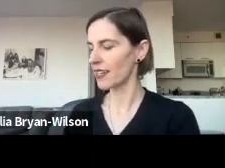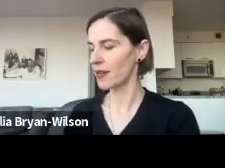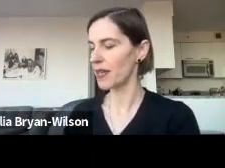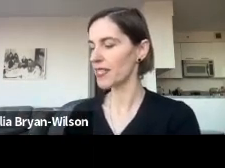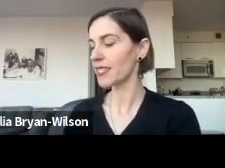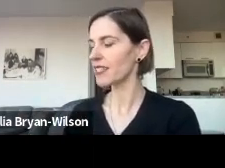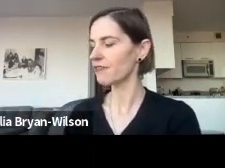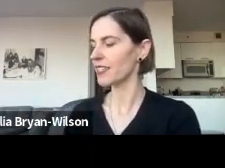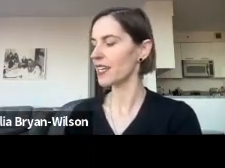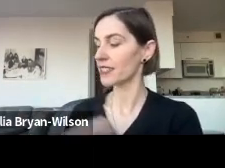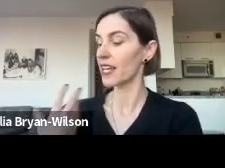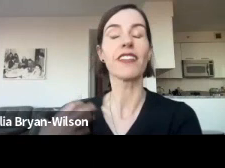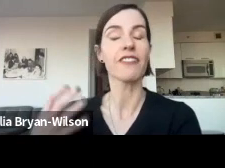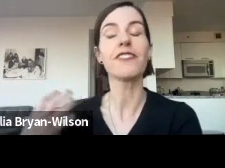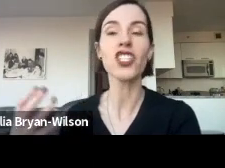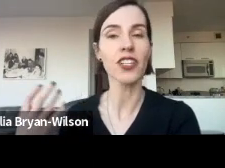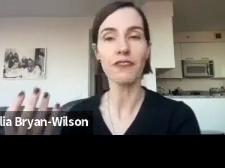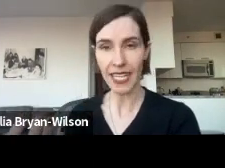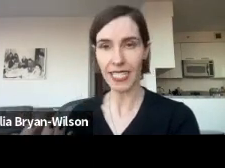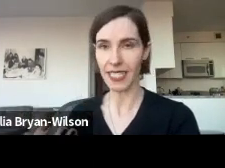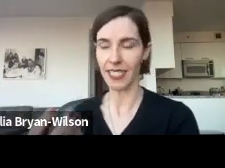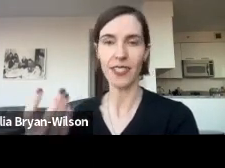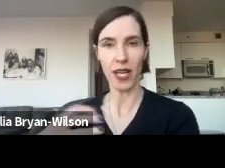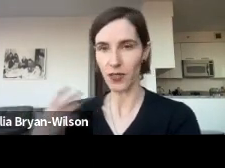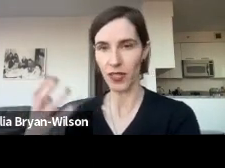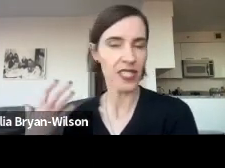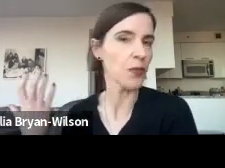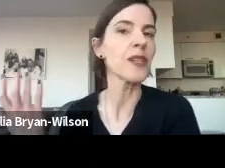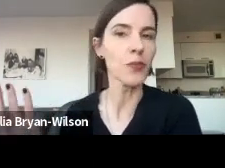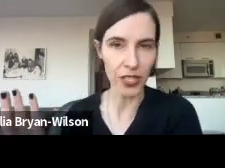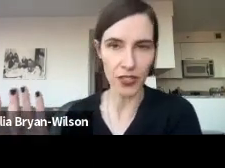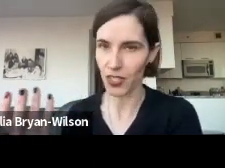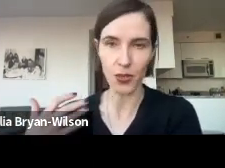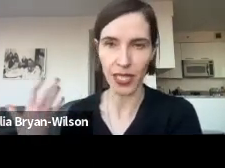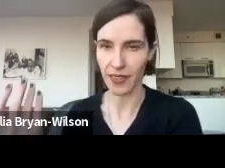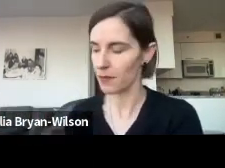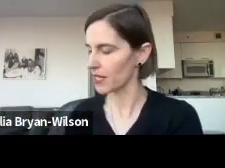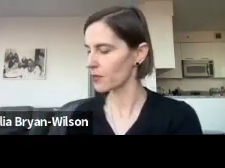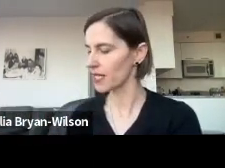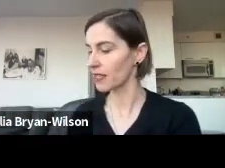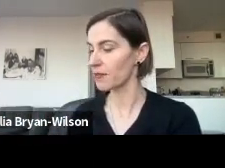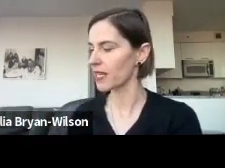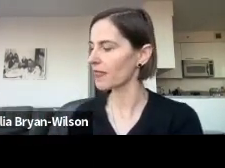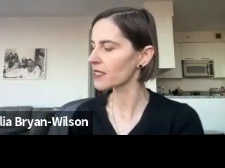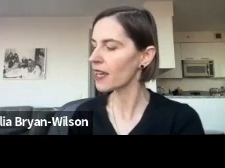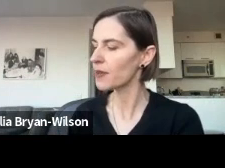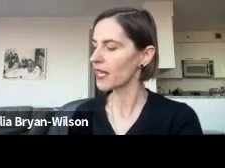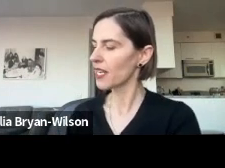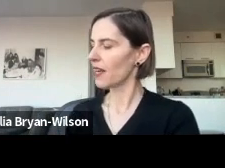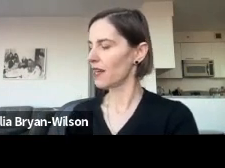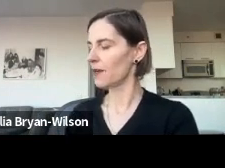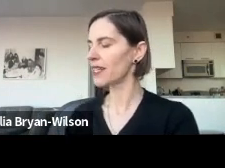not in the sense of it as kind of like a fictional fantasy, as when someone embroiders a story and that means they're basically making things